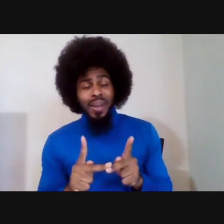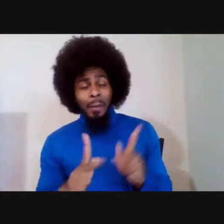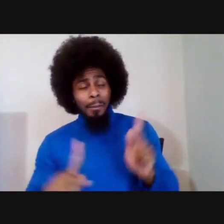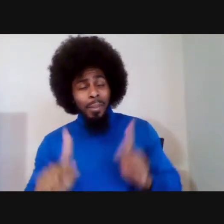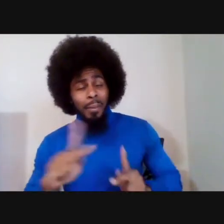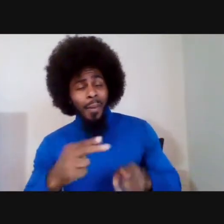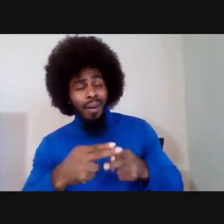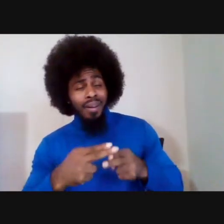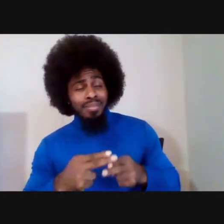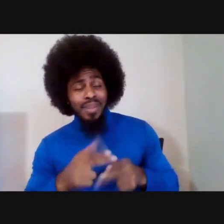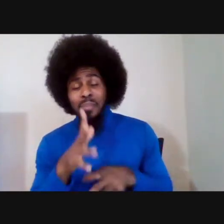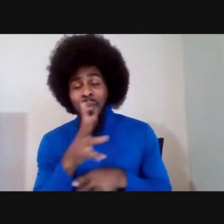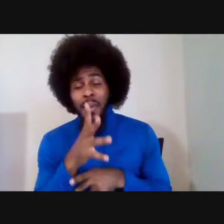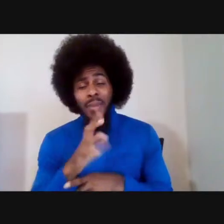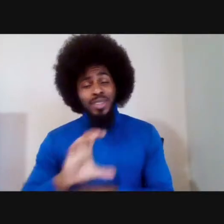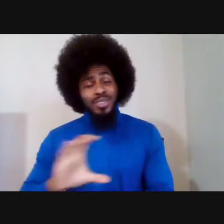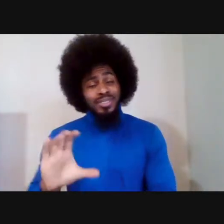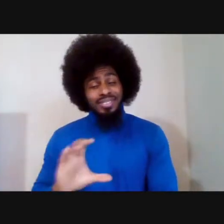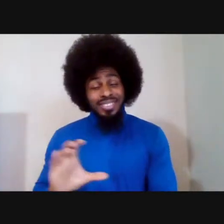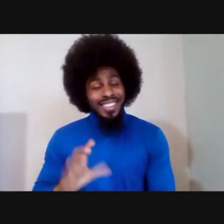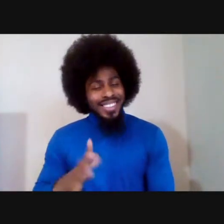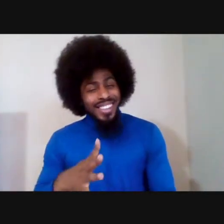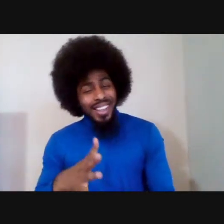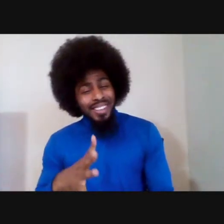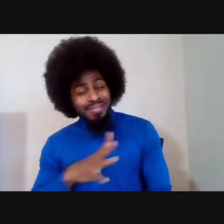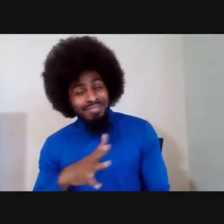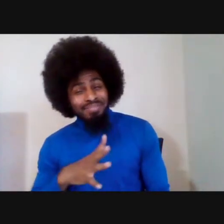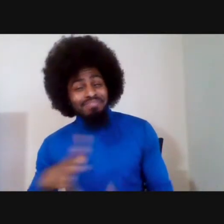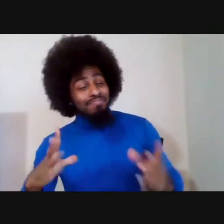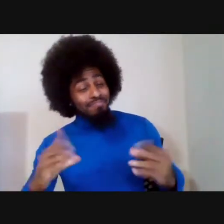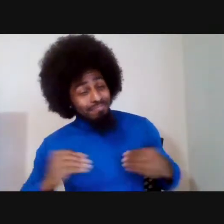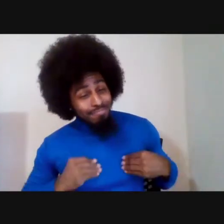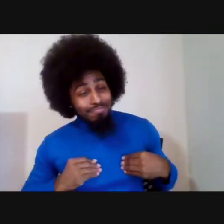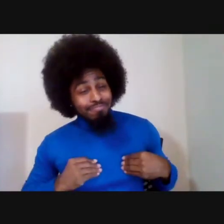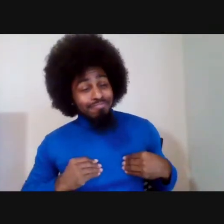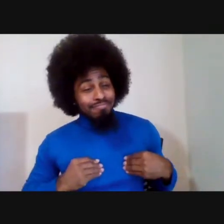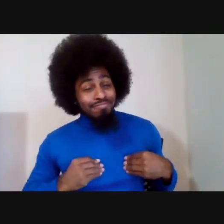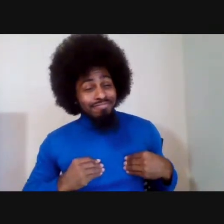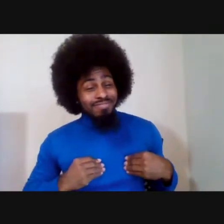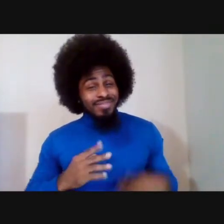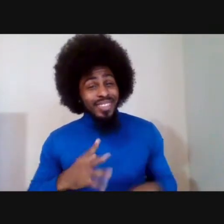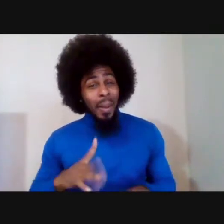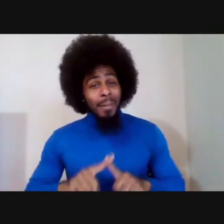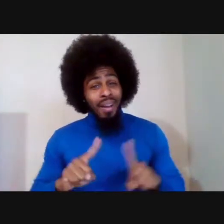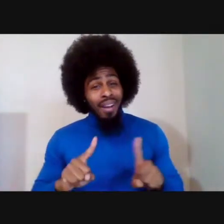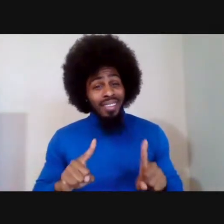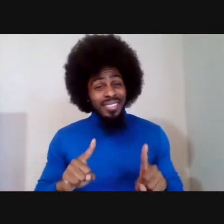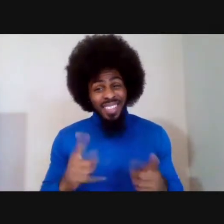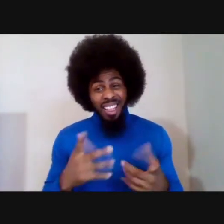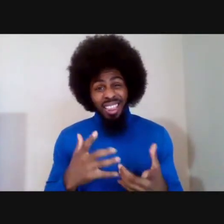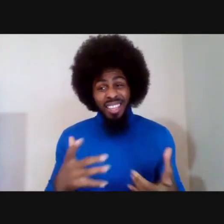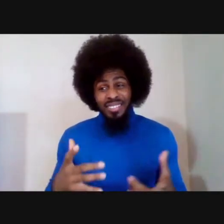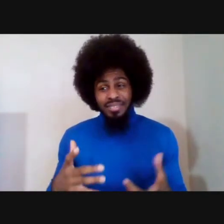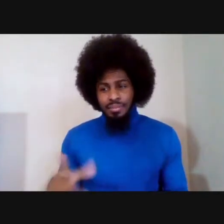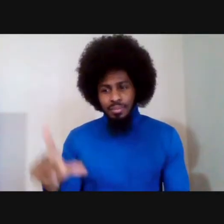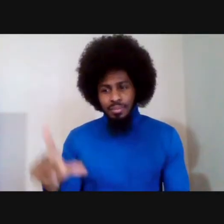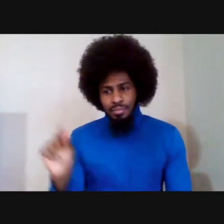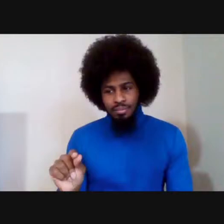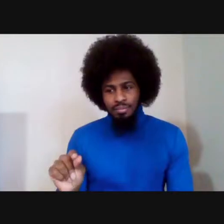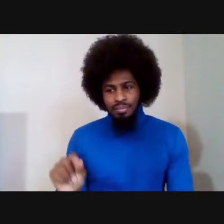said, it's a lot to hold up, and we receive that, though. Mm-hmm. Absolutely. So go ahead. Absolutely. Thank you for